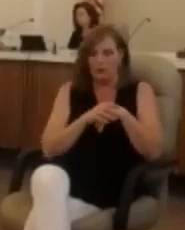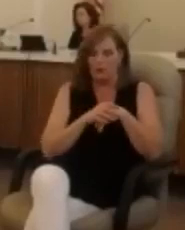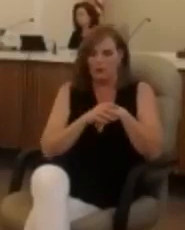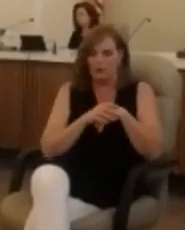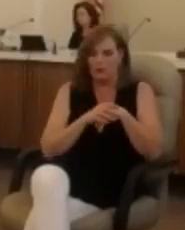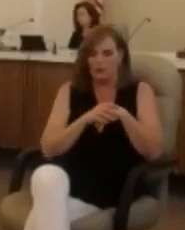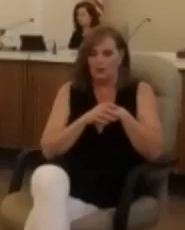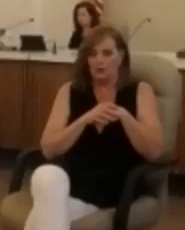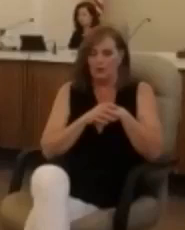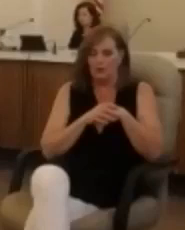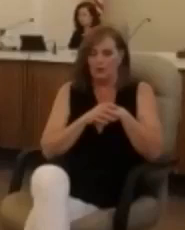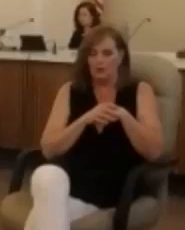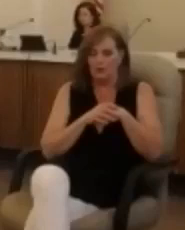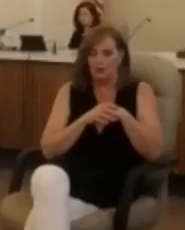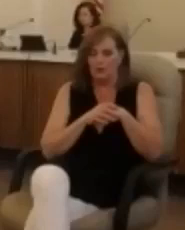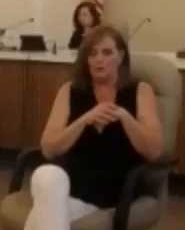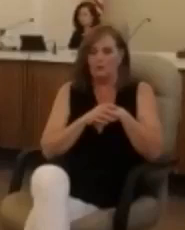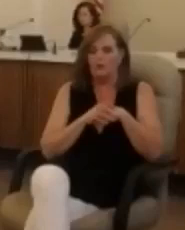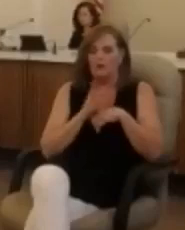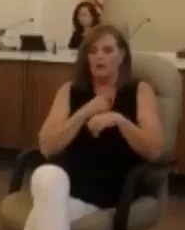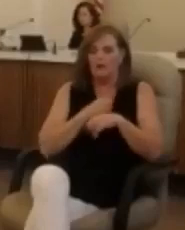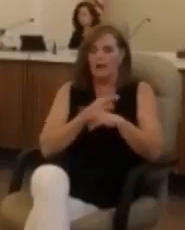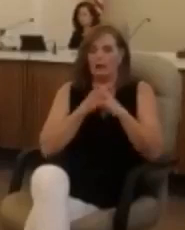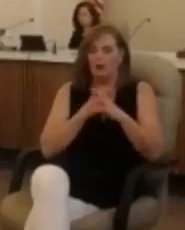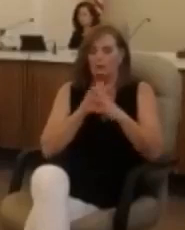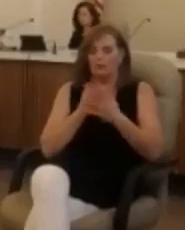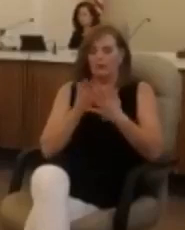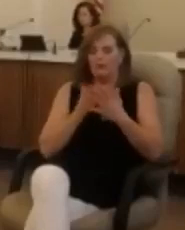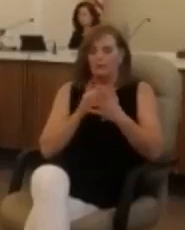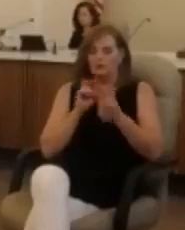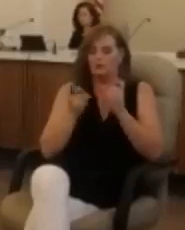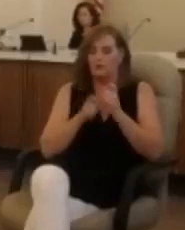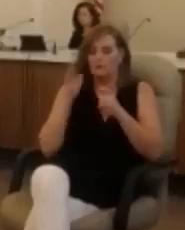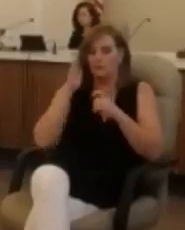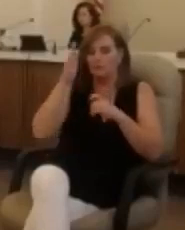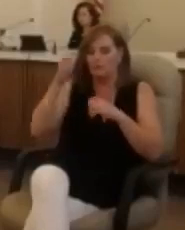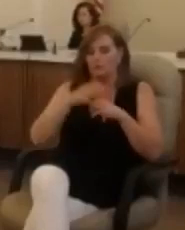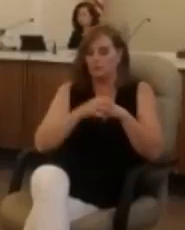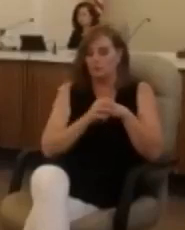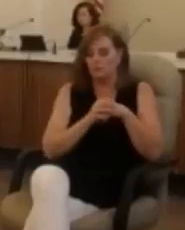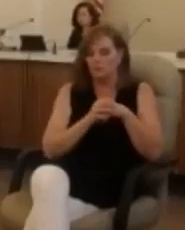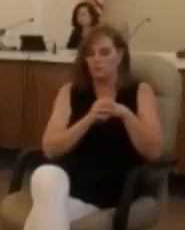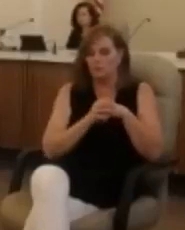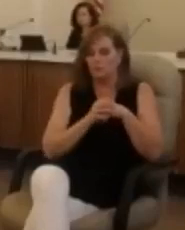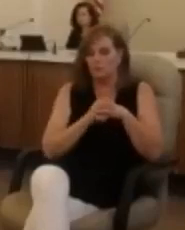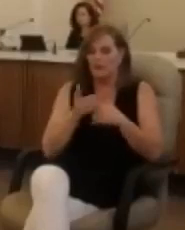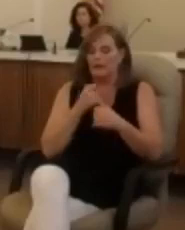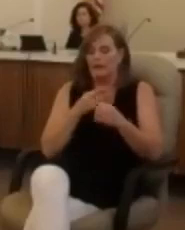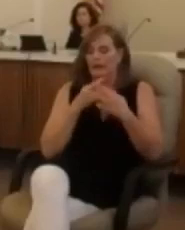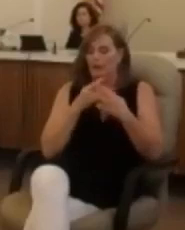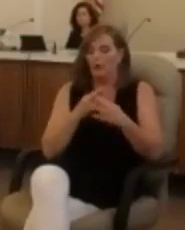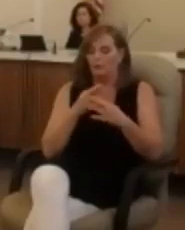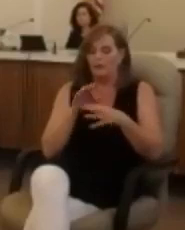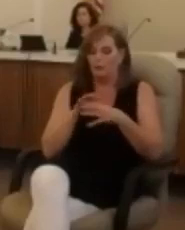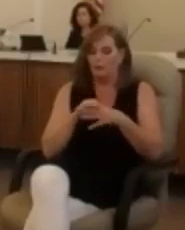I just hope, like I said, I hope things change in the future, and I hope you vote no to this. Thank